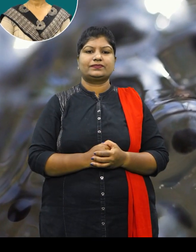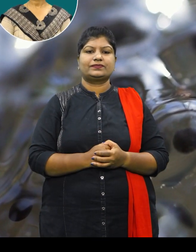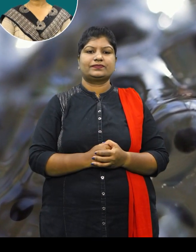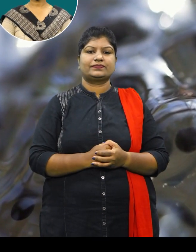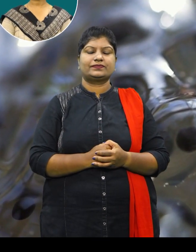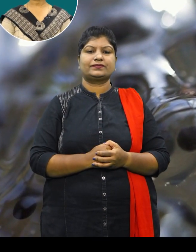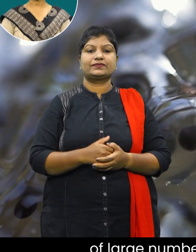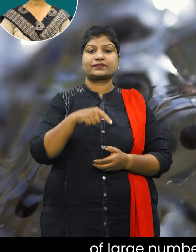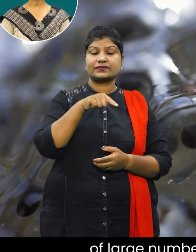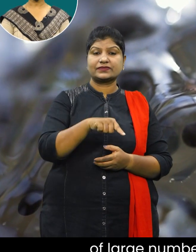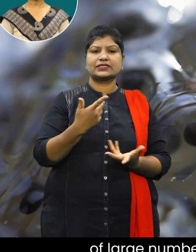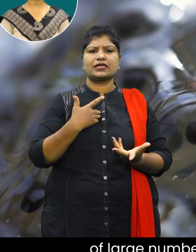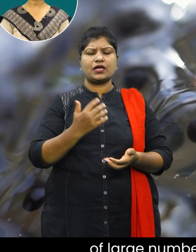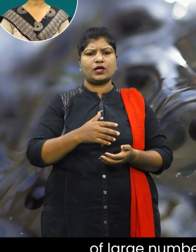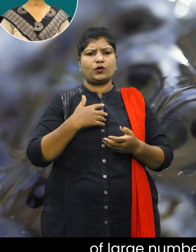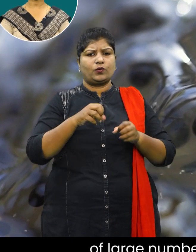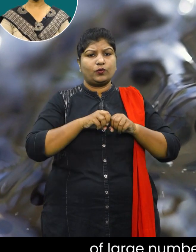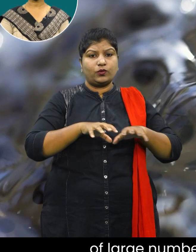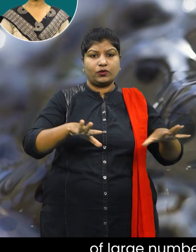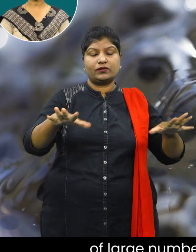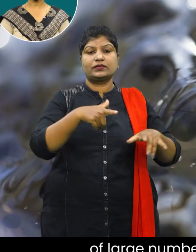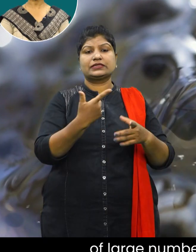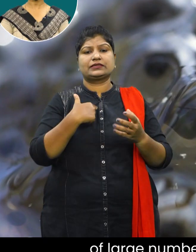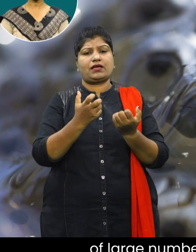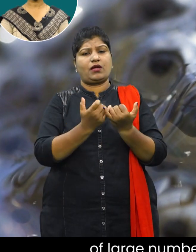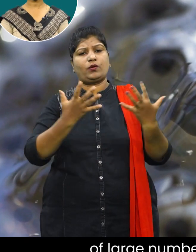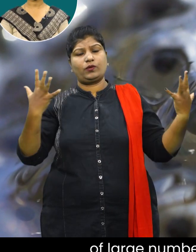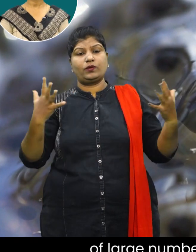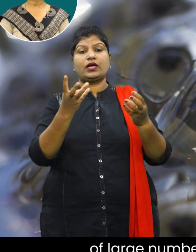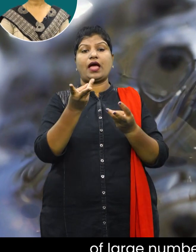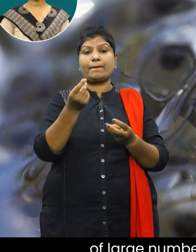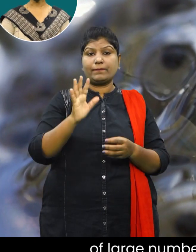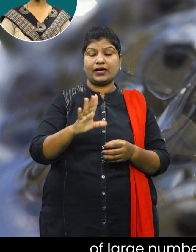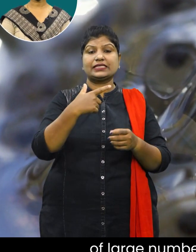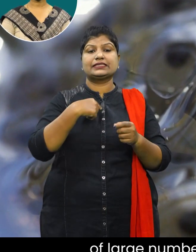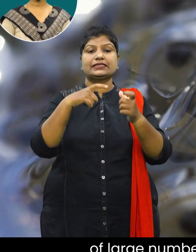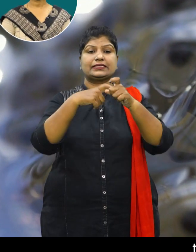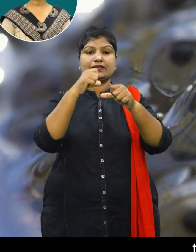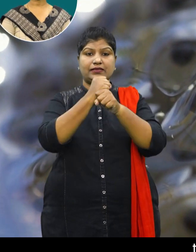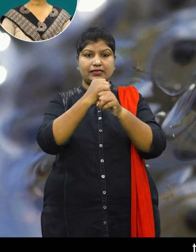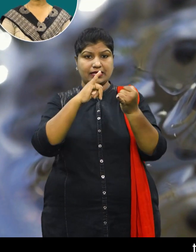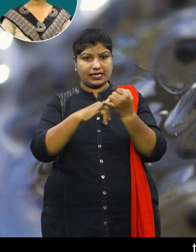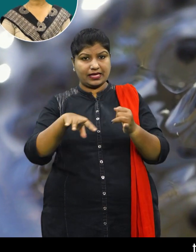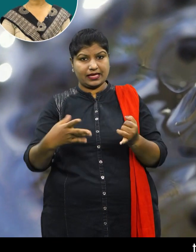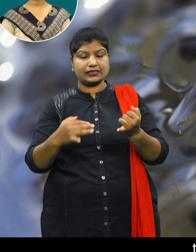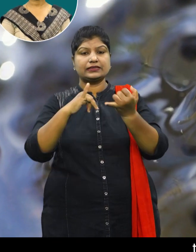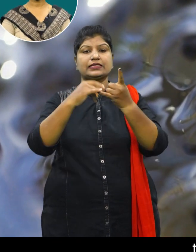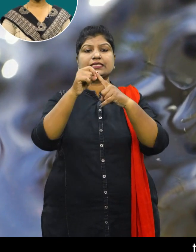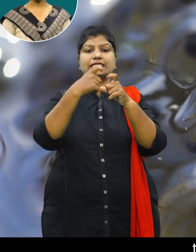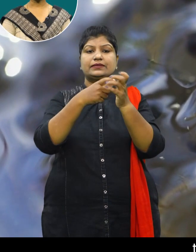Thus, production of large number of eggs and sperms is necessary to